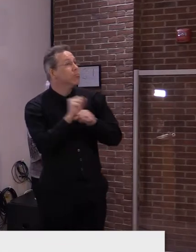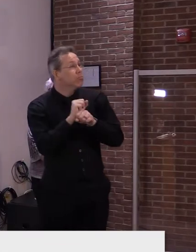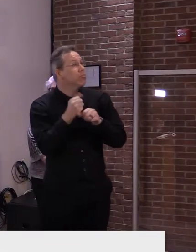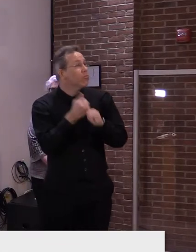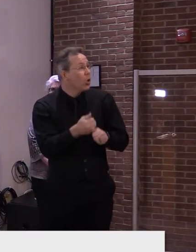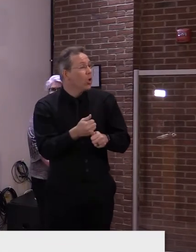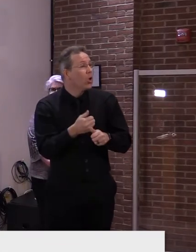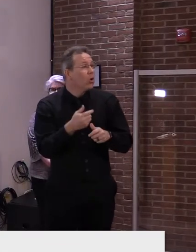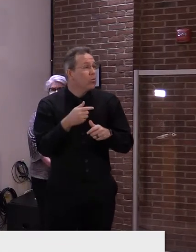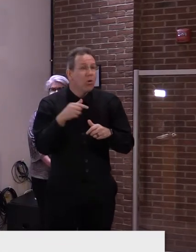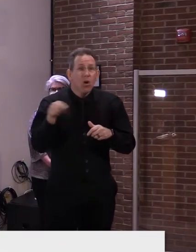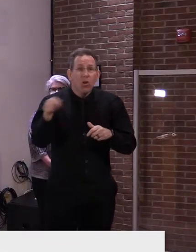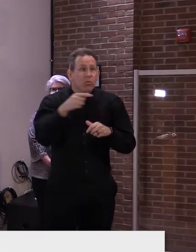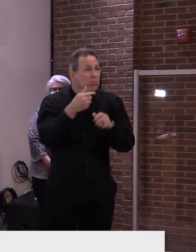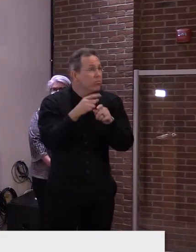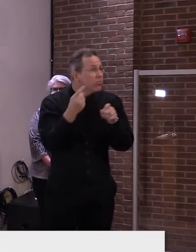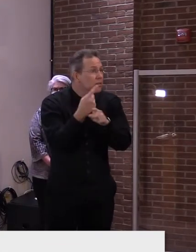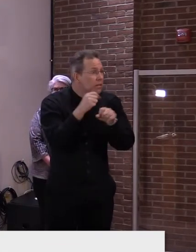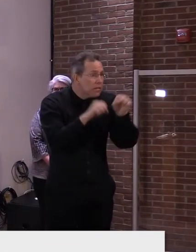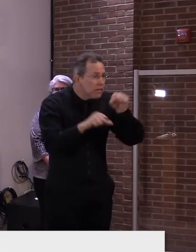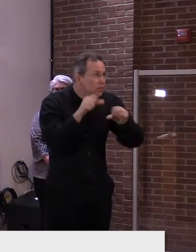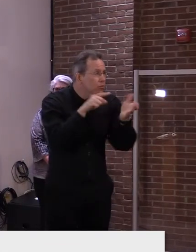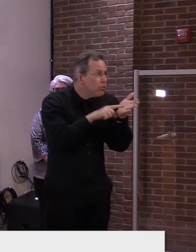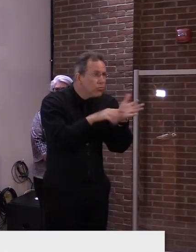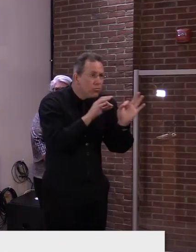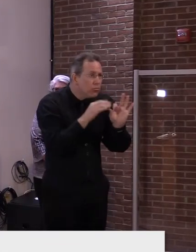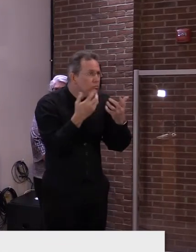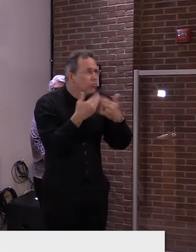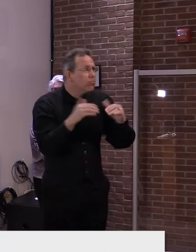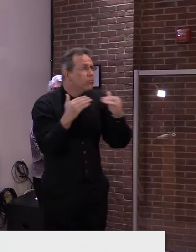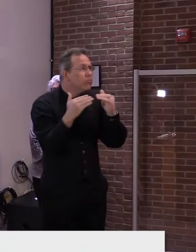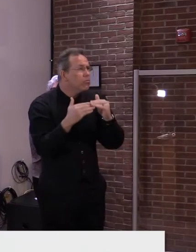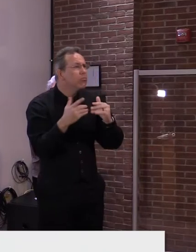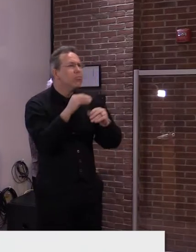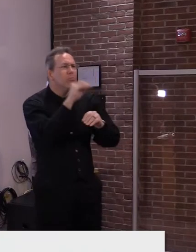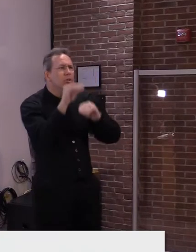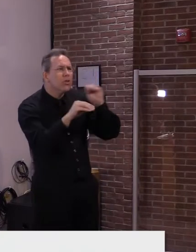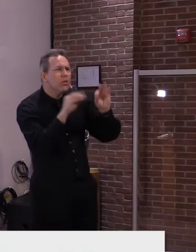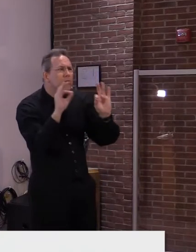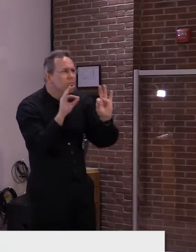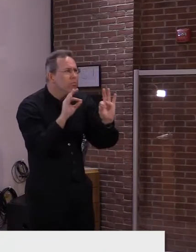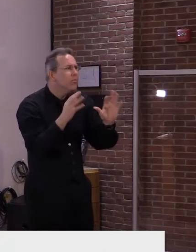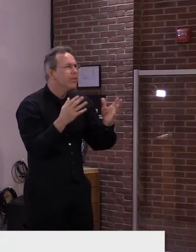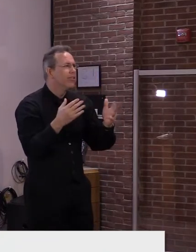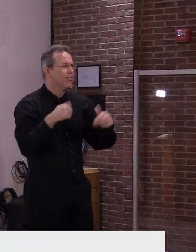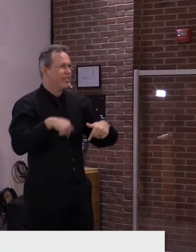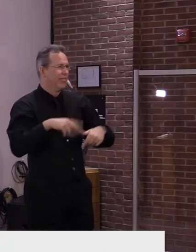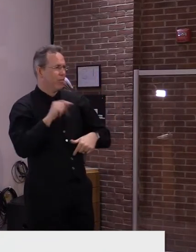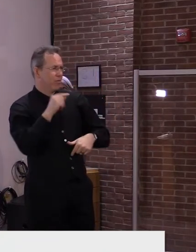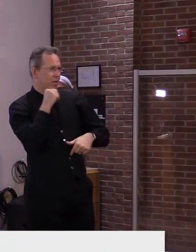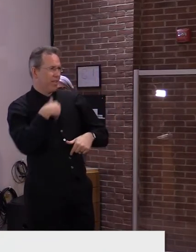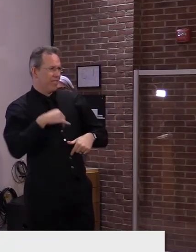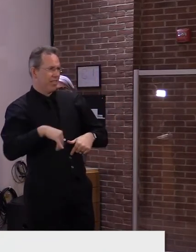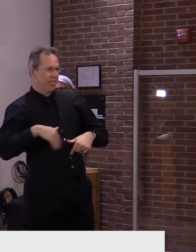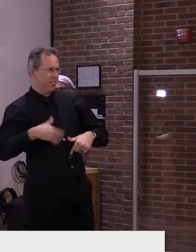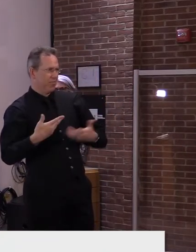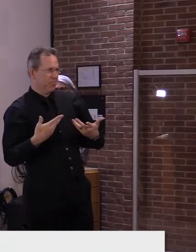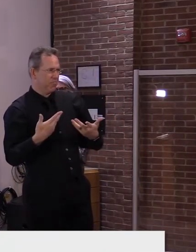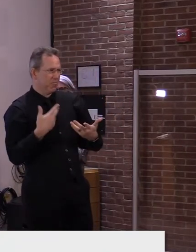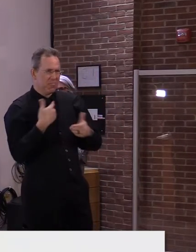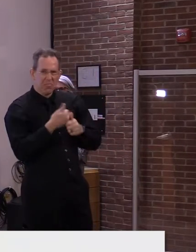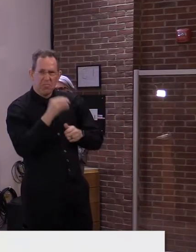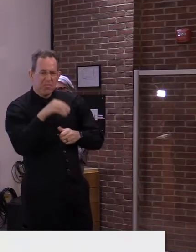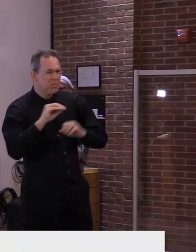greater, which we don't see in Vermont anyways. And that would mean that schools in Vermont at any level would be